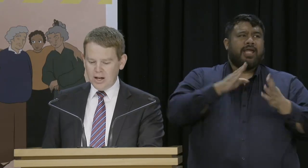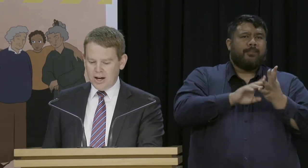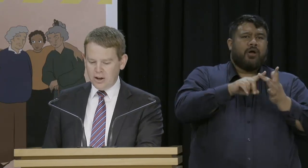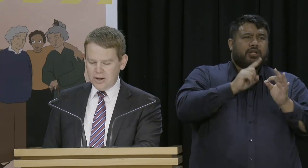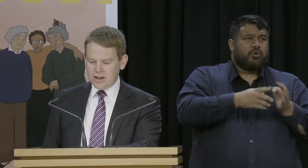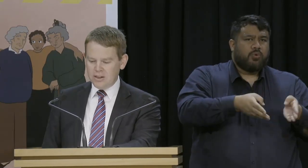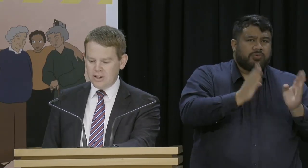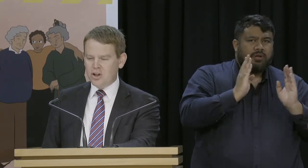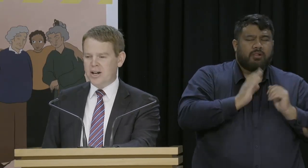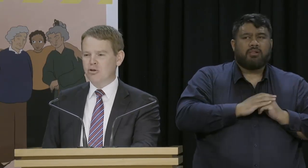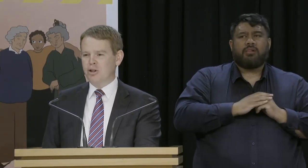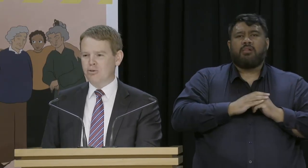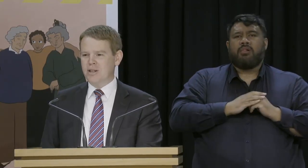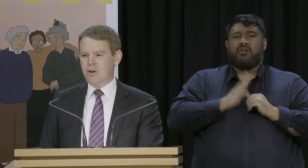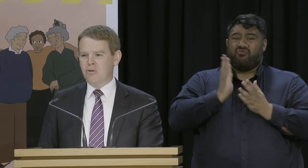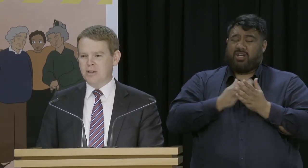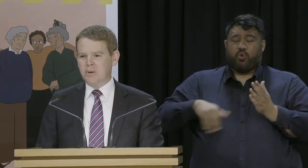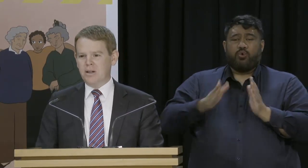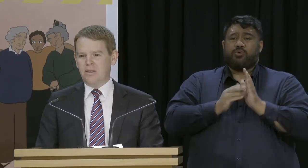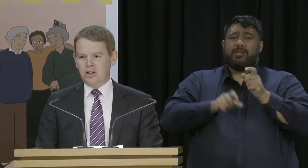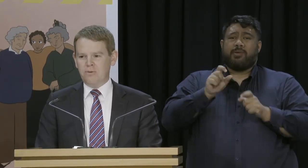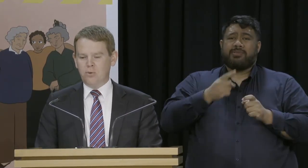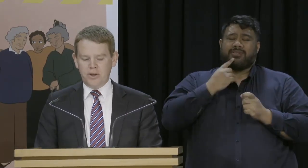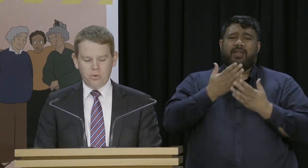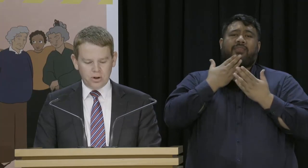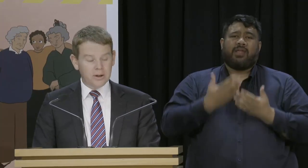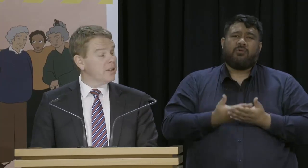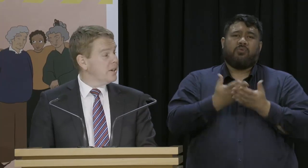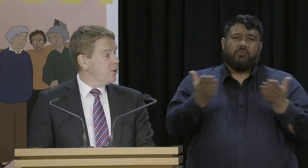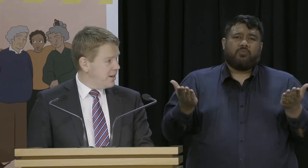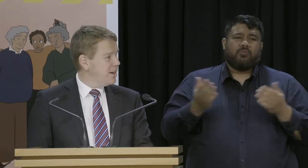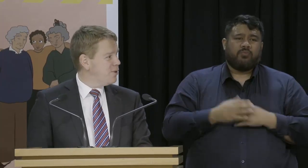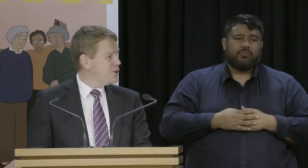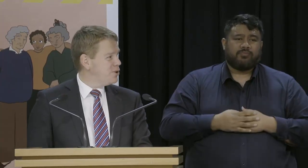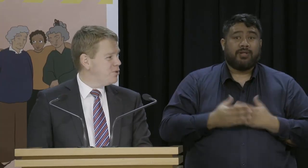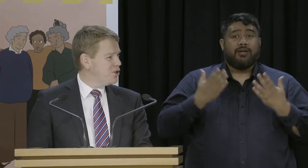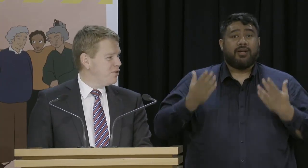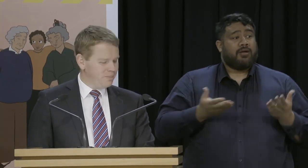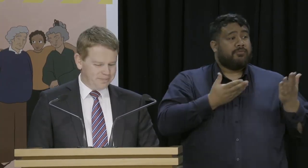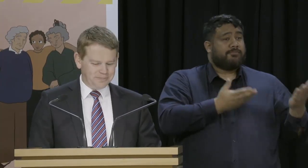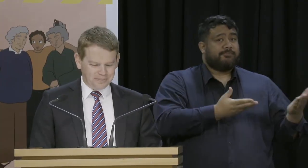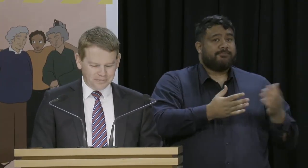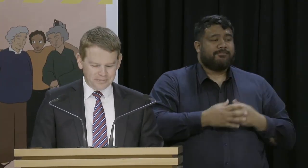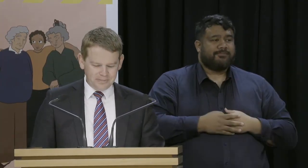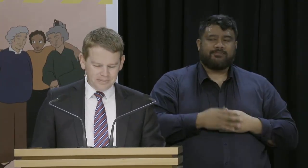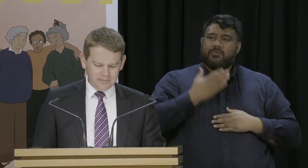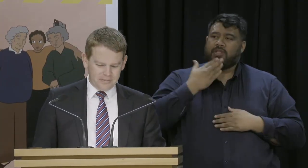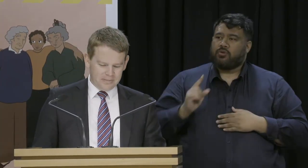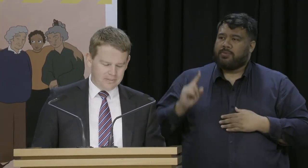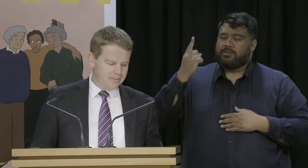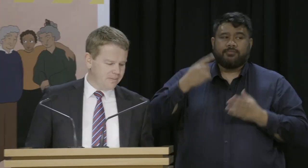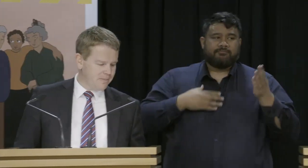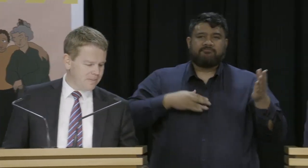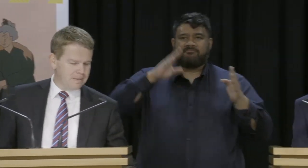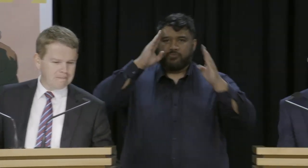MIQ, I think the entire country owes them a great big thank you for their work. I now hand over to the Director General. Thank you, Minister. Kia ora